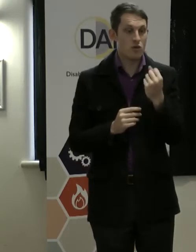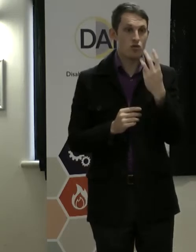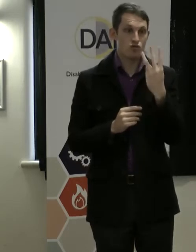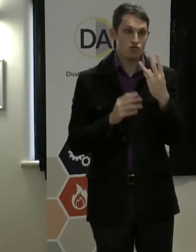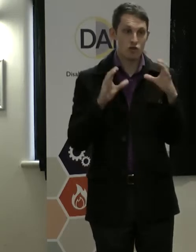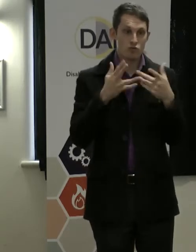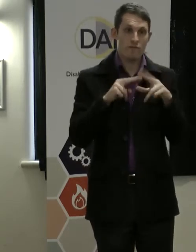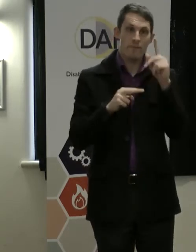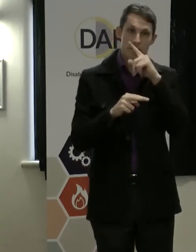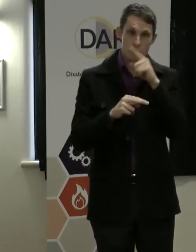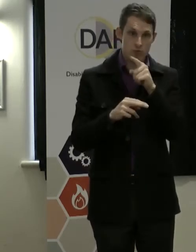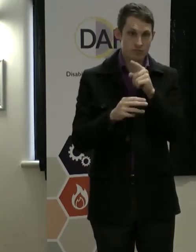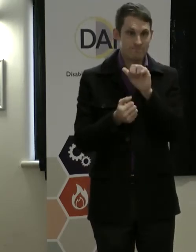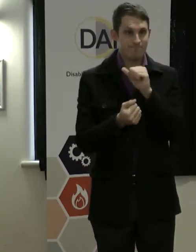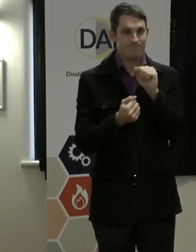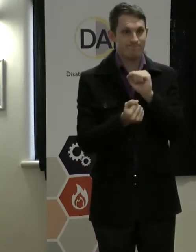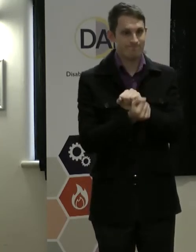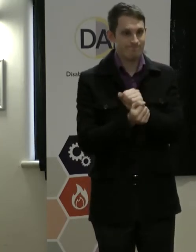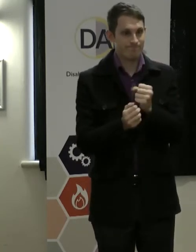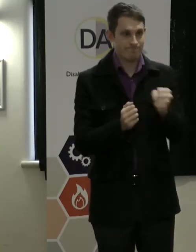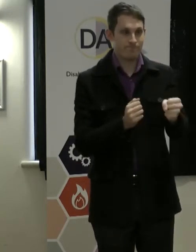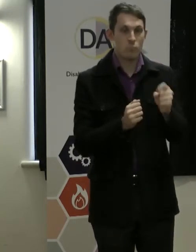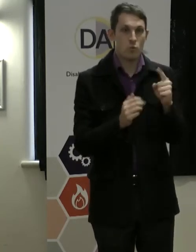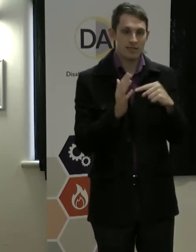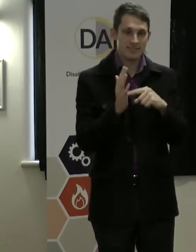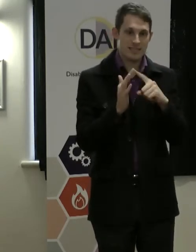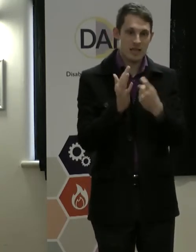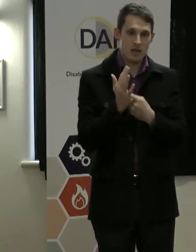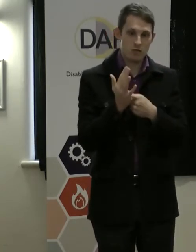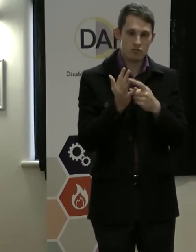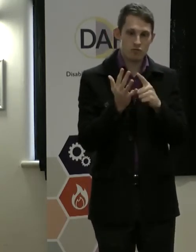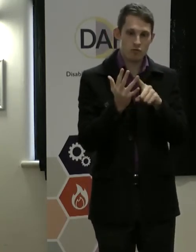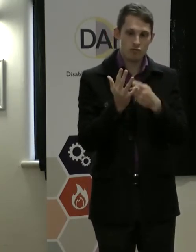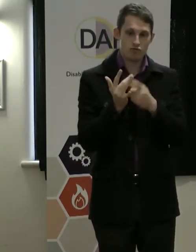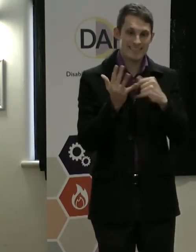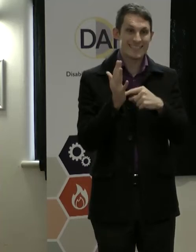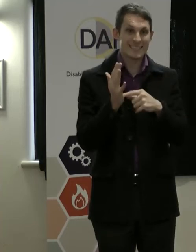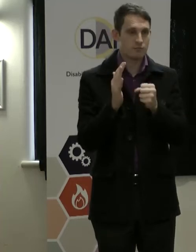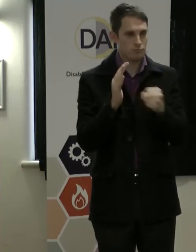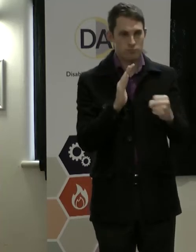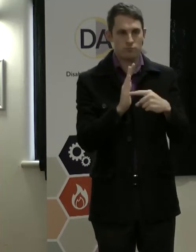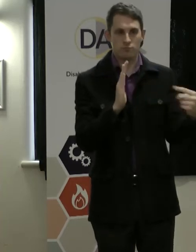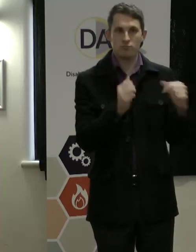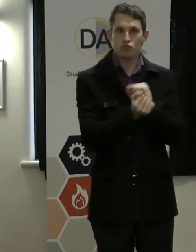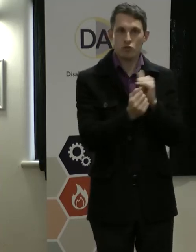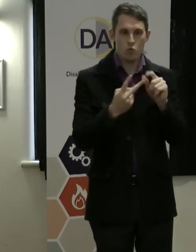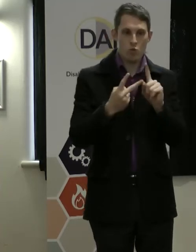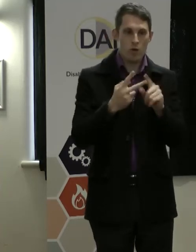to indefinite detention in this country: terrorists, pedophiles, and people with